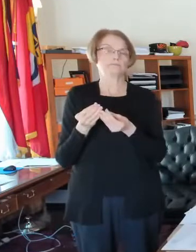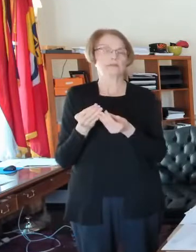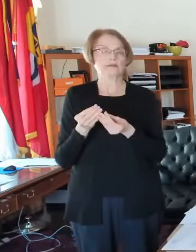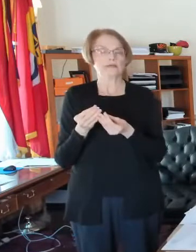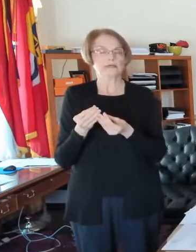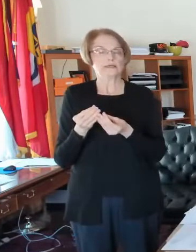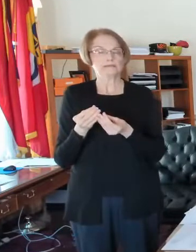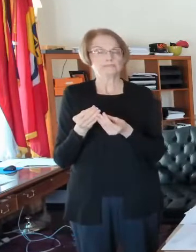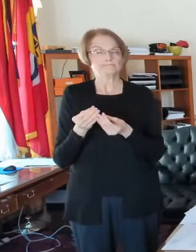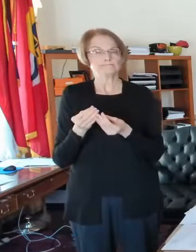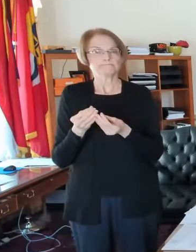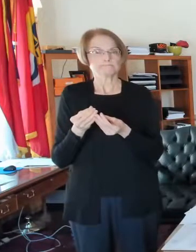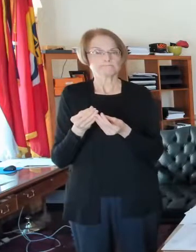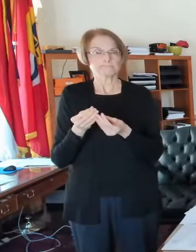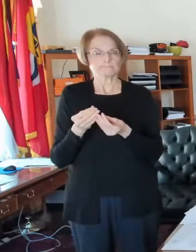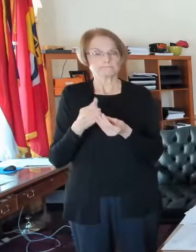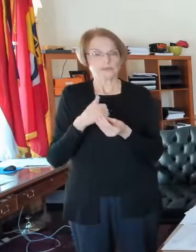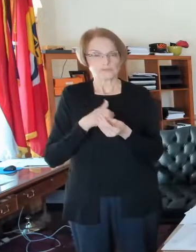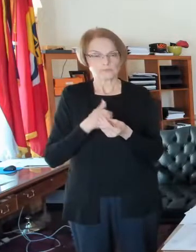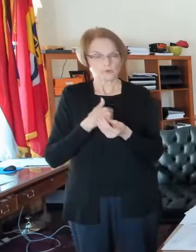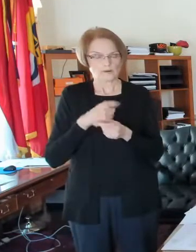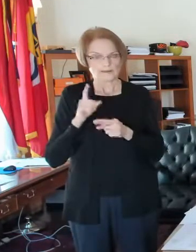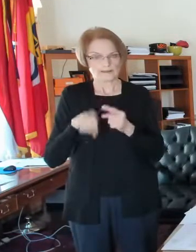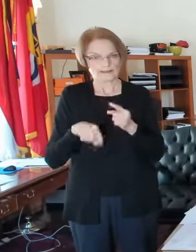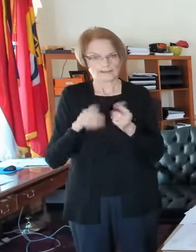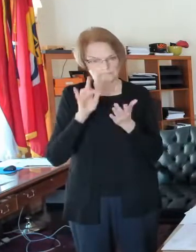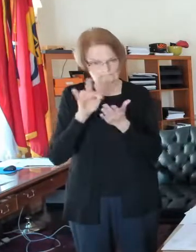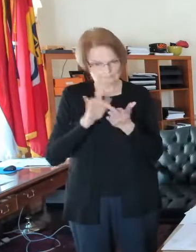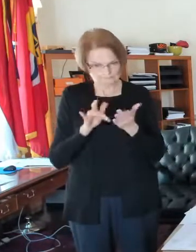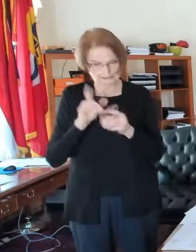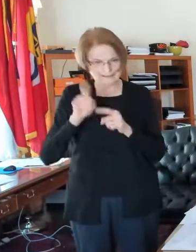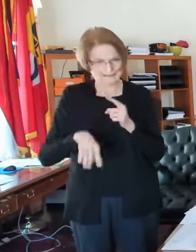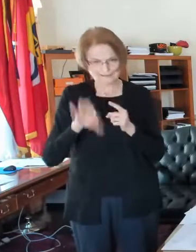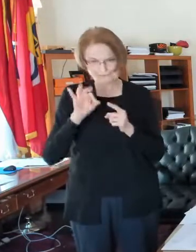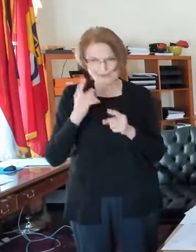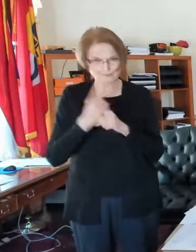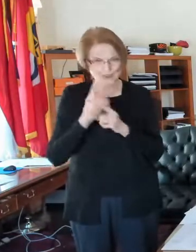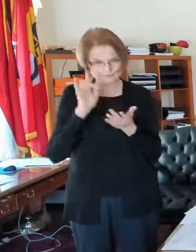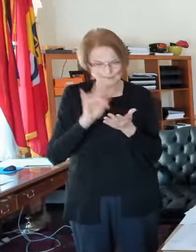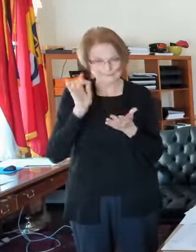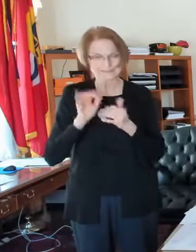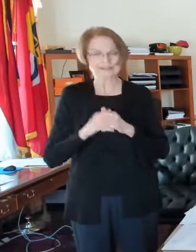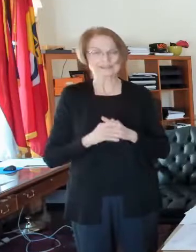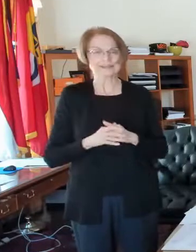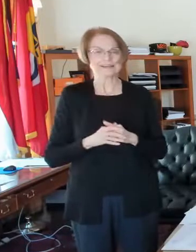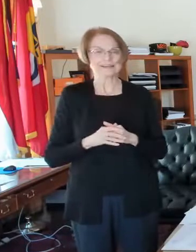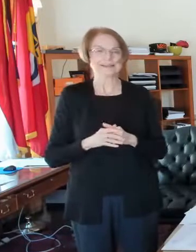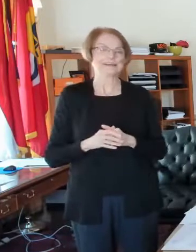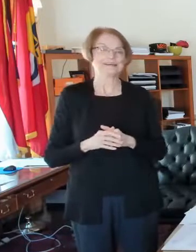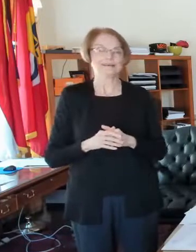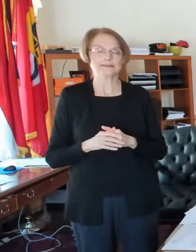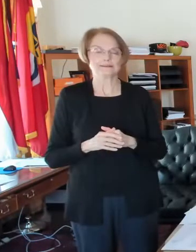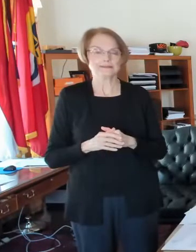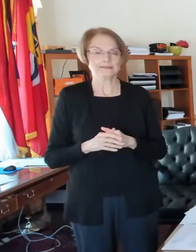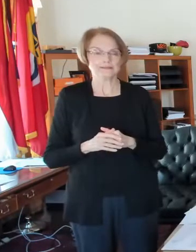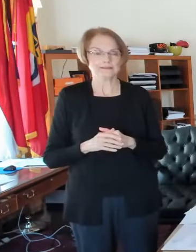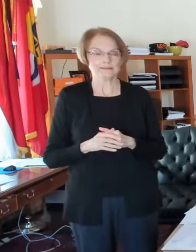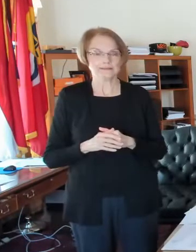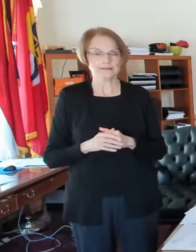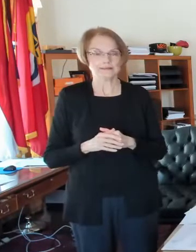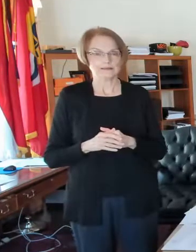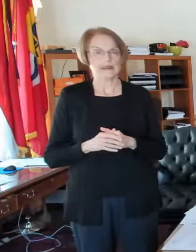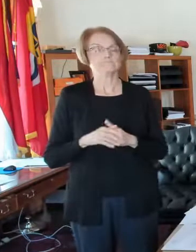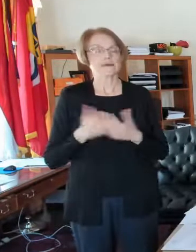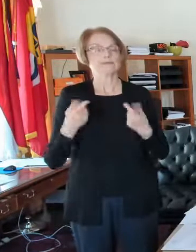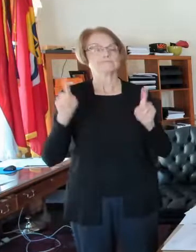has, sorry, I can't seem to hit the right button on my phone, but, and here